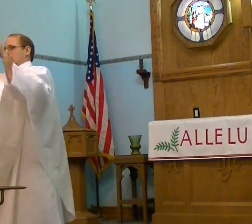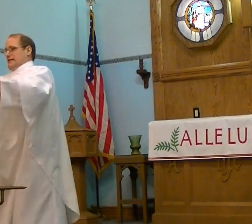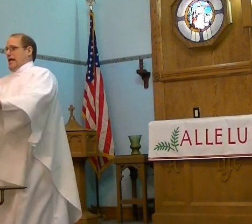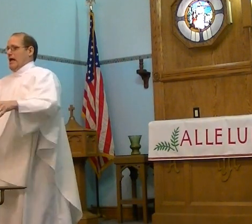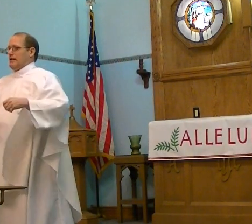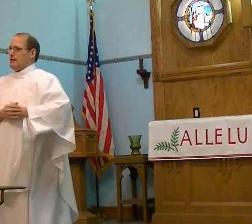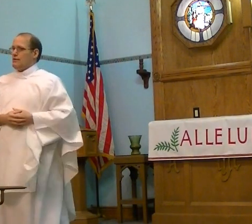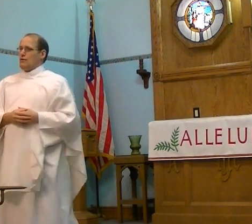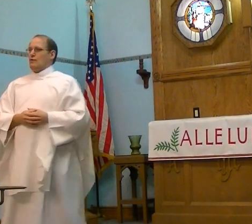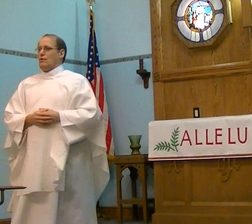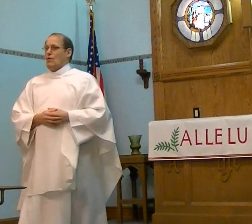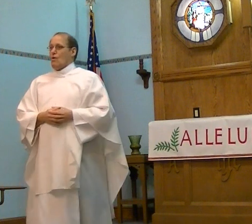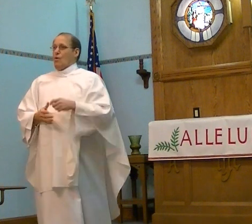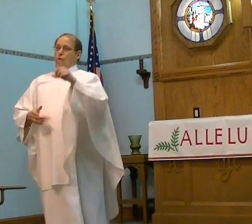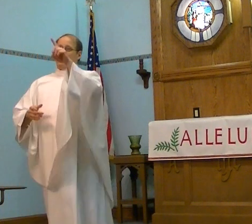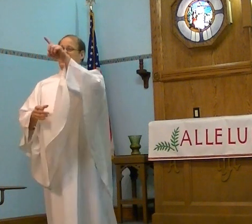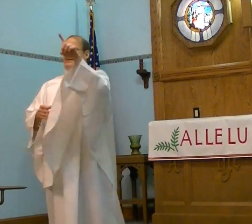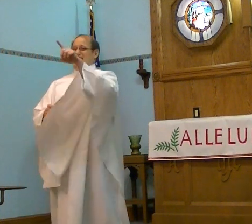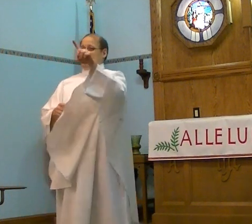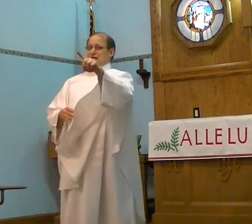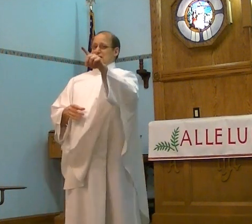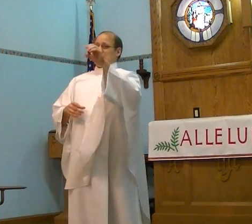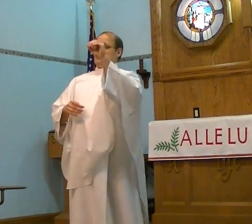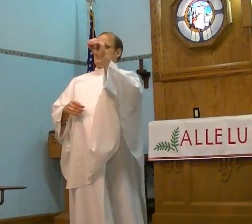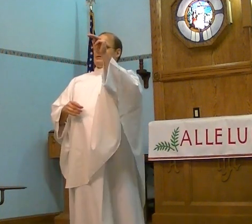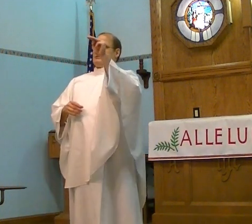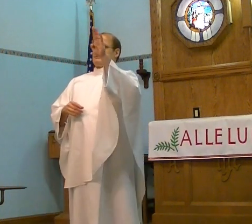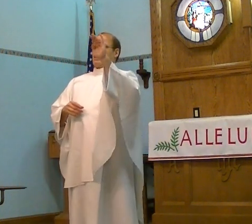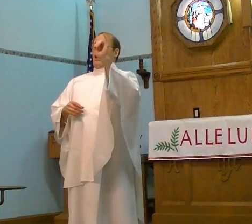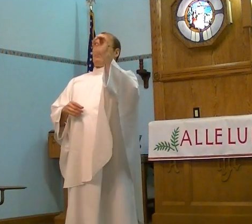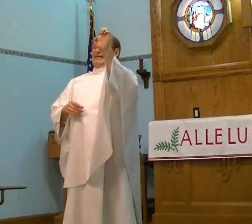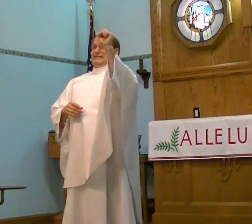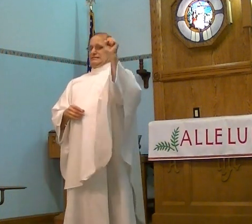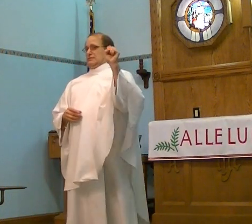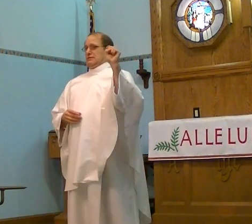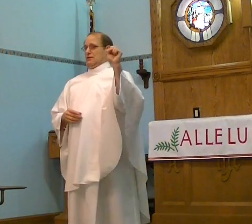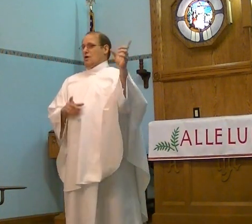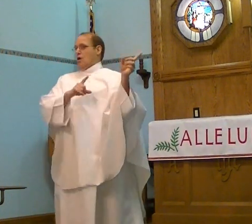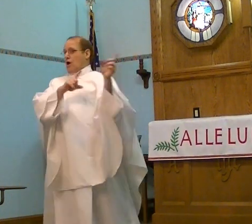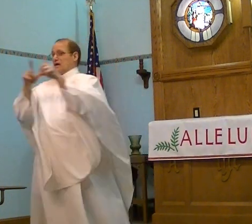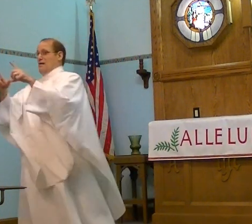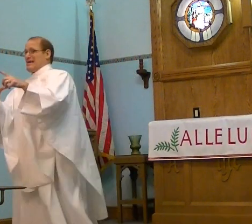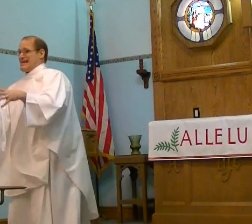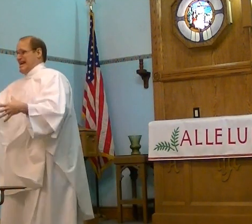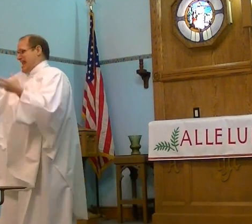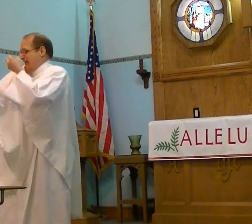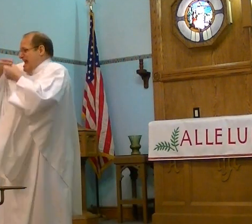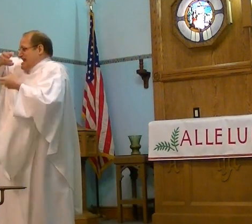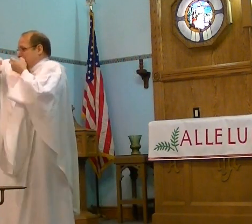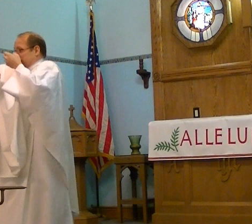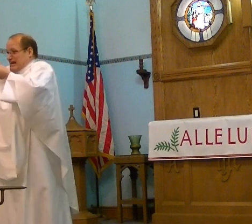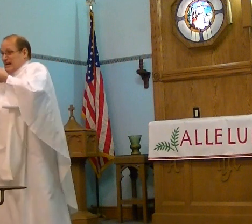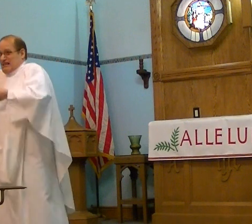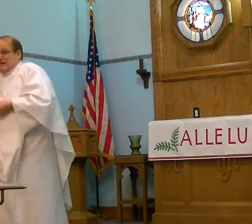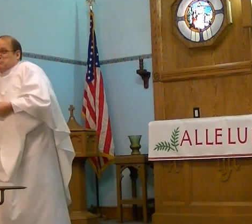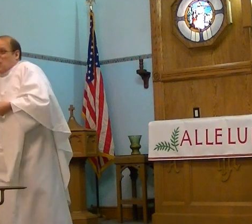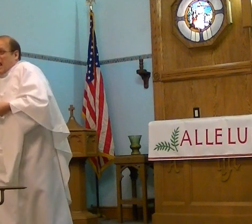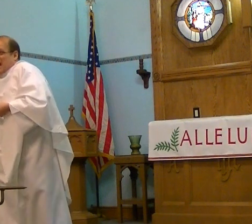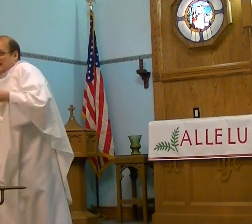dead. Or the zombies are coming and eating the brains